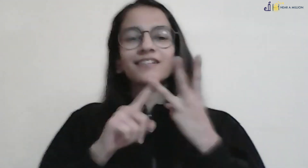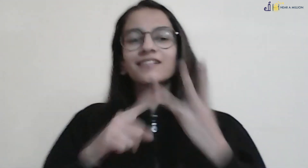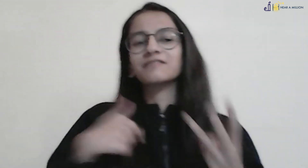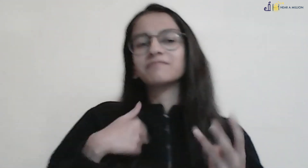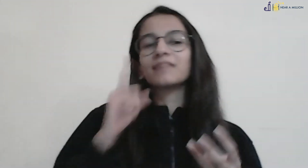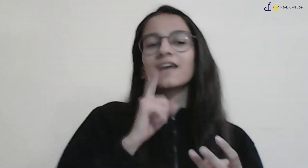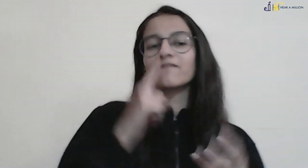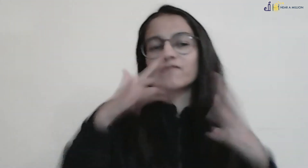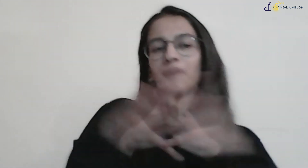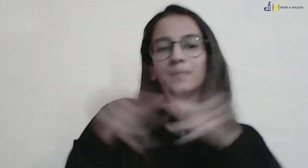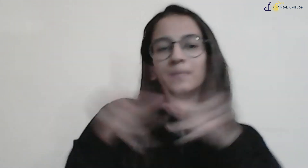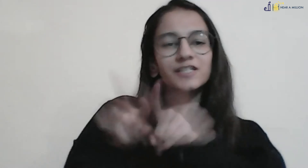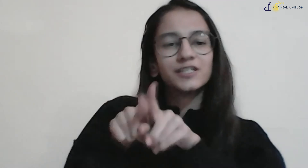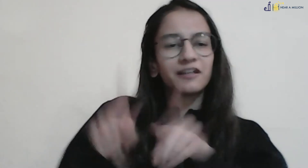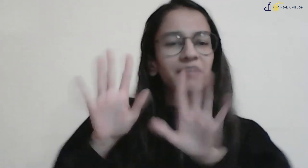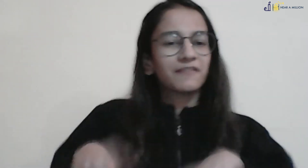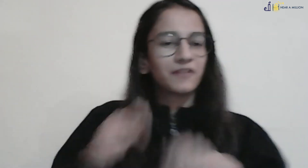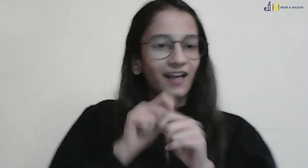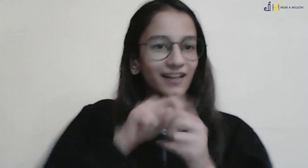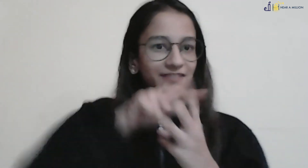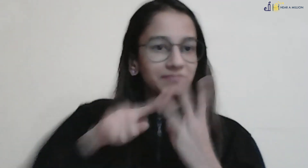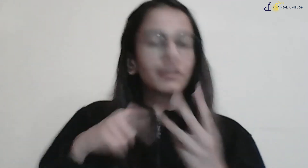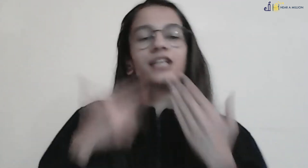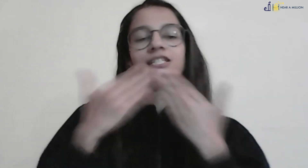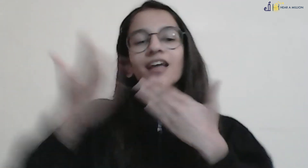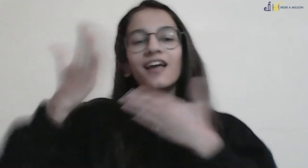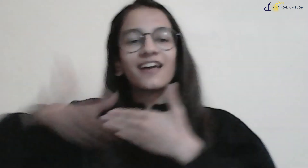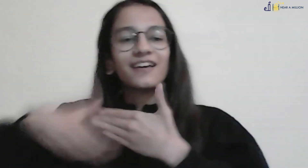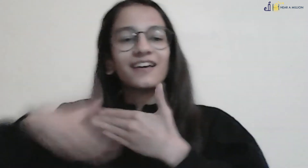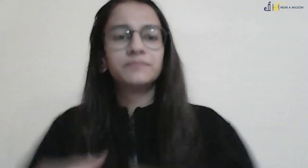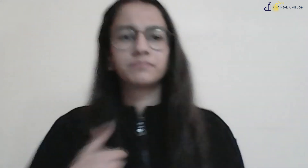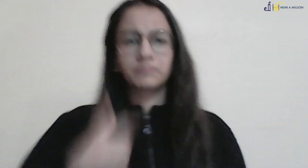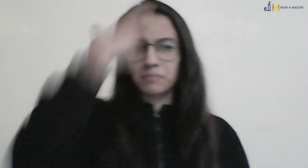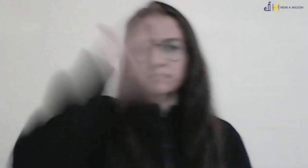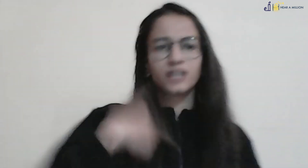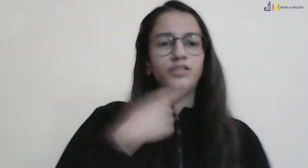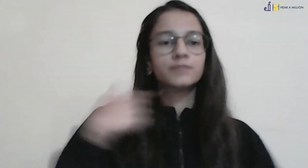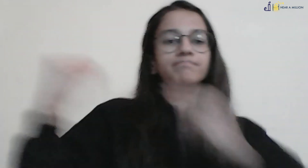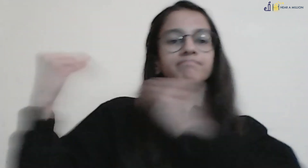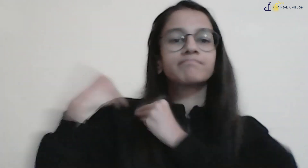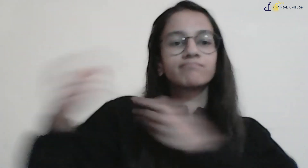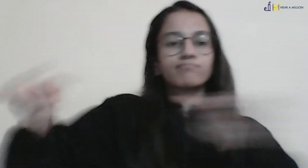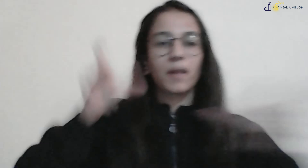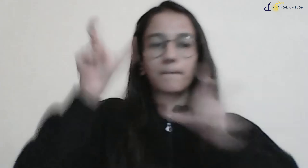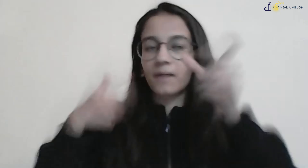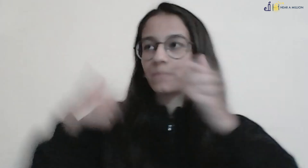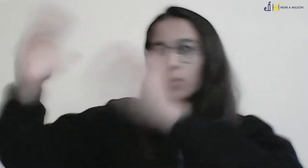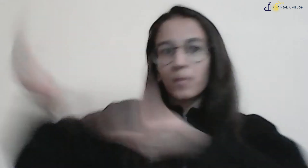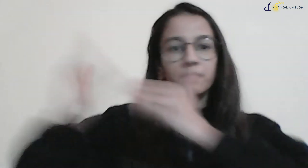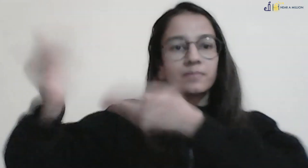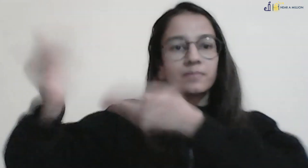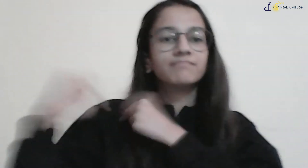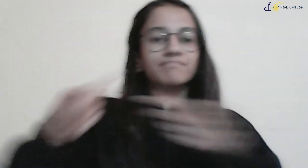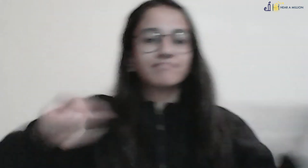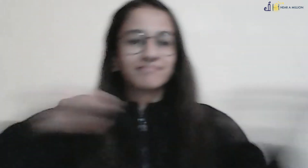I'm working with Freedom to Sign Entrepreneurship as well. So I'm working with that season 2 and I'm still working. So I